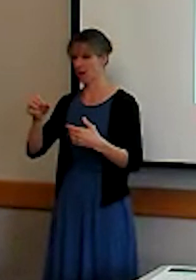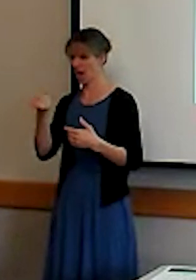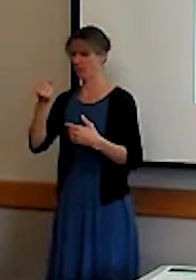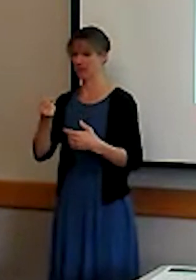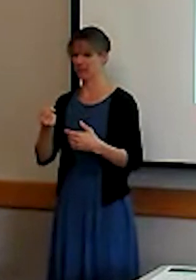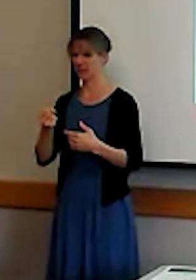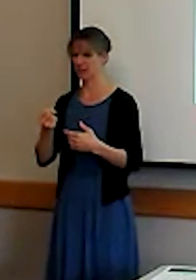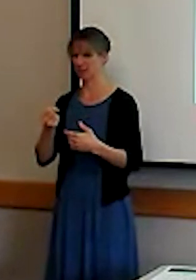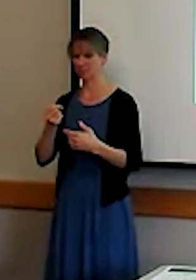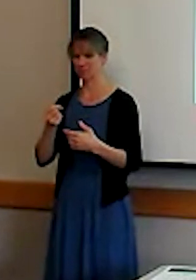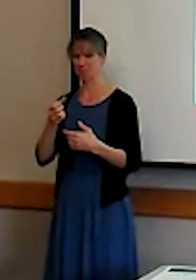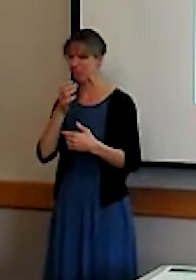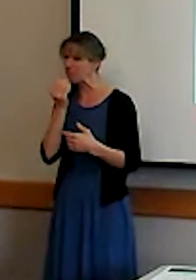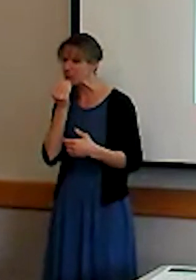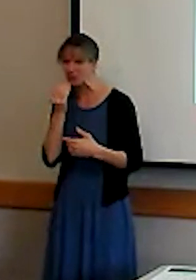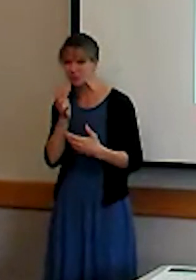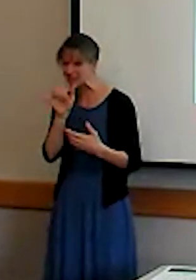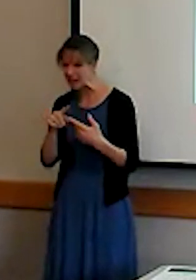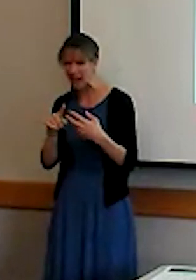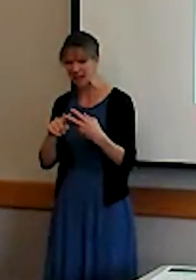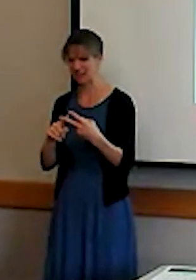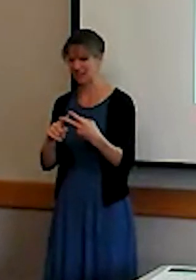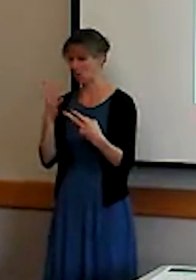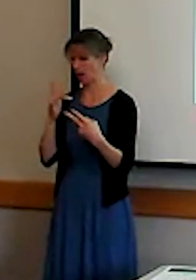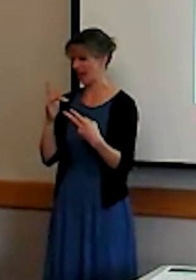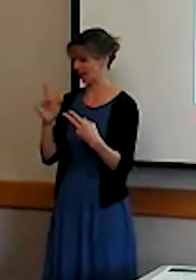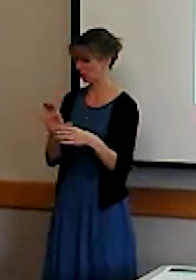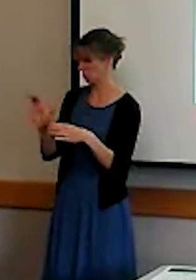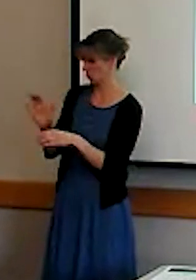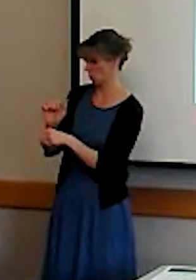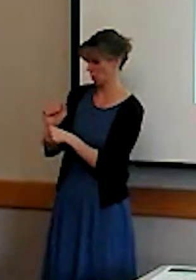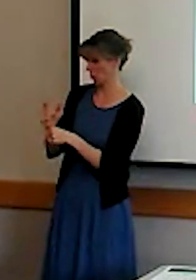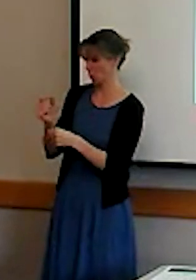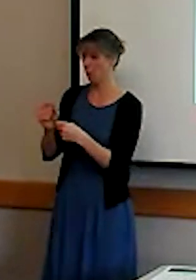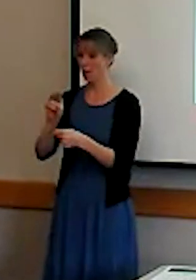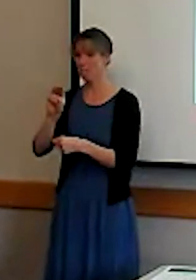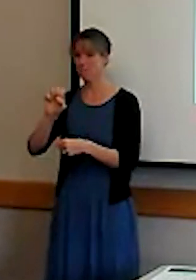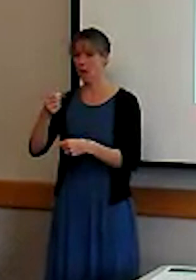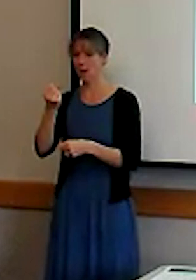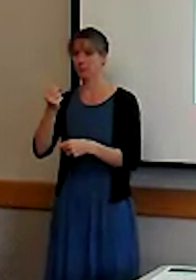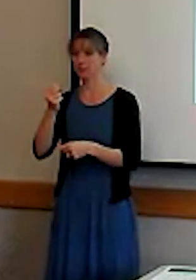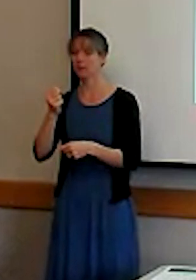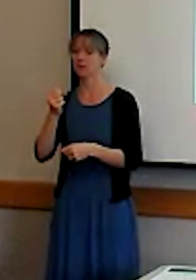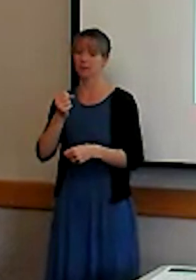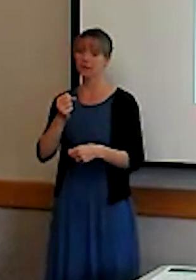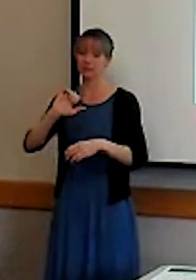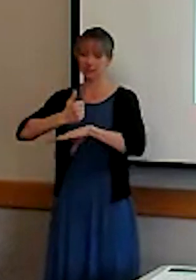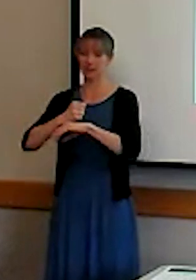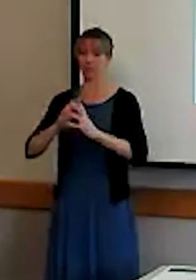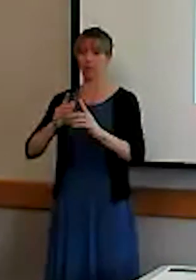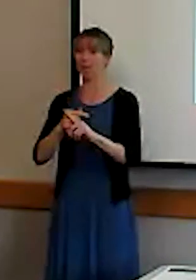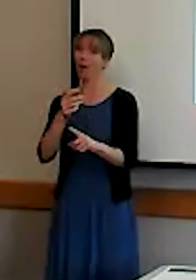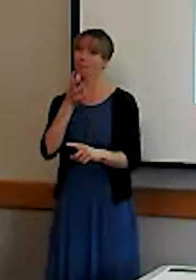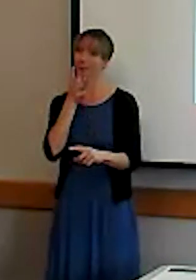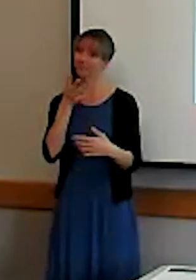Meals is and why we do what we do. So Mom's Meals was founded by a mom, go